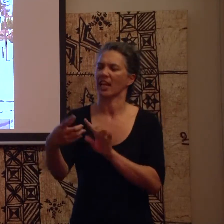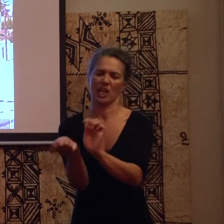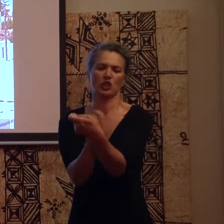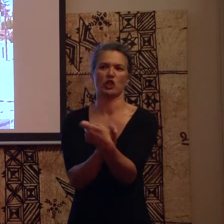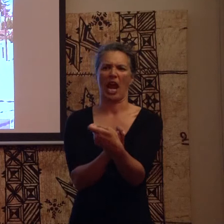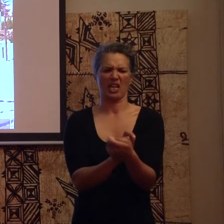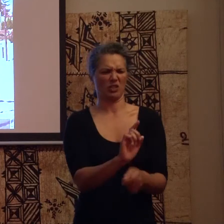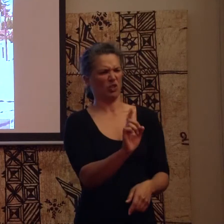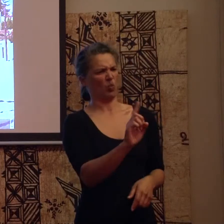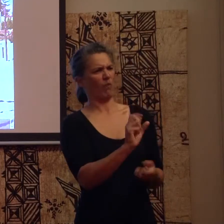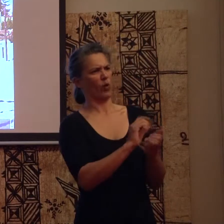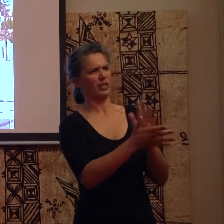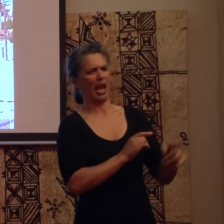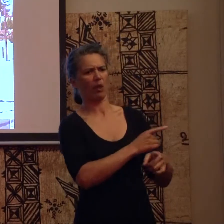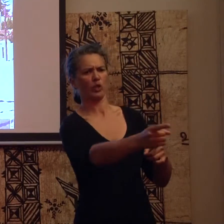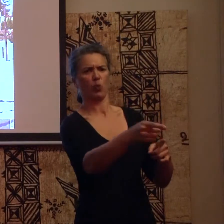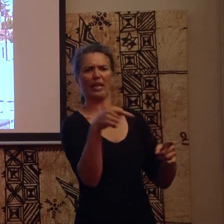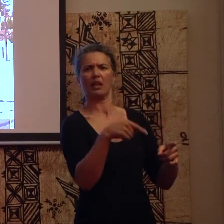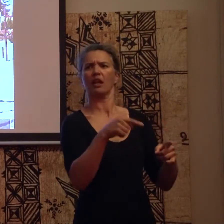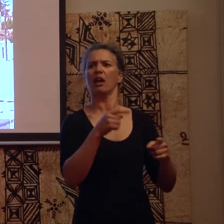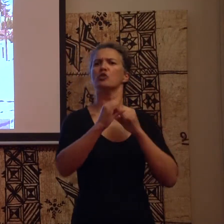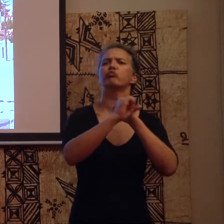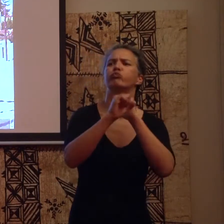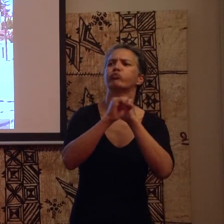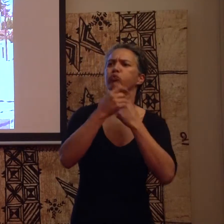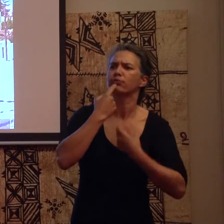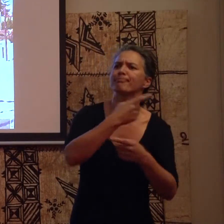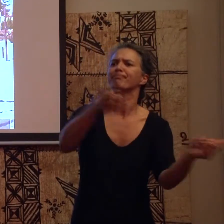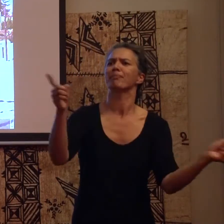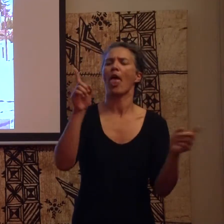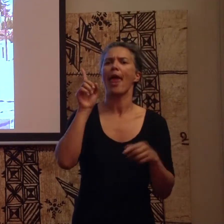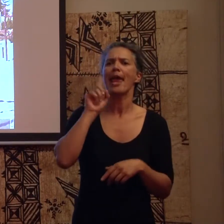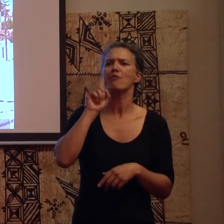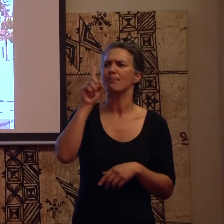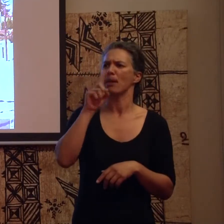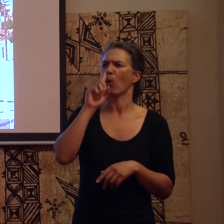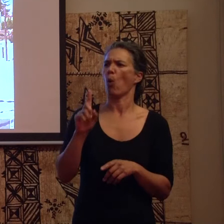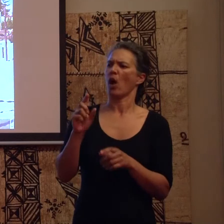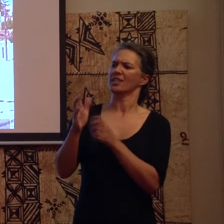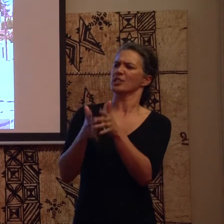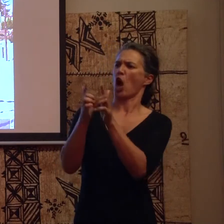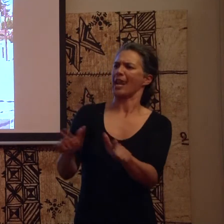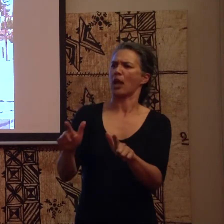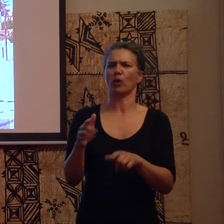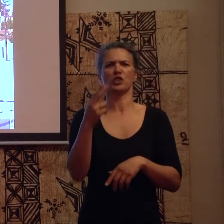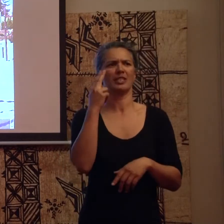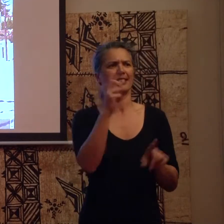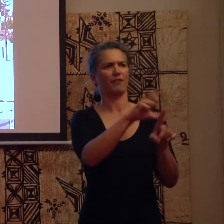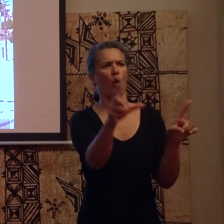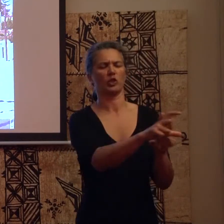week is to raise awareness about culturally deaf people. And I think for us hearing people, that word "culturally" is really important